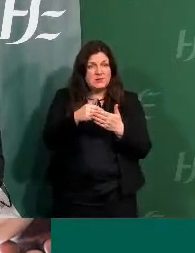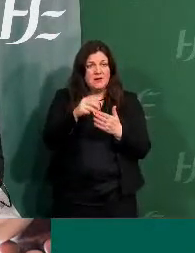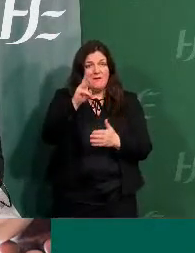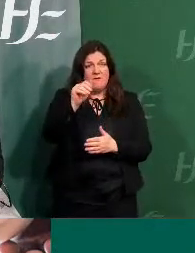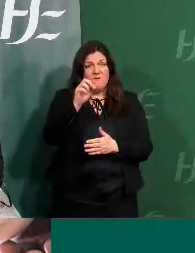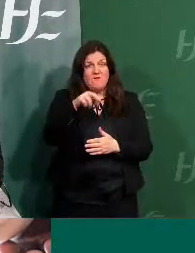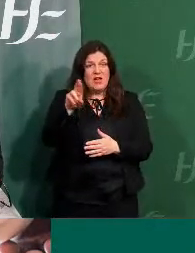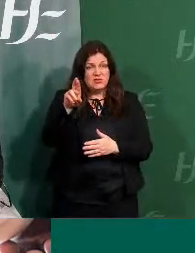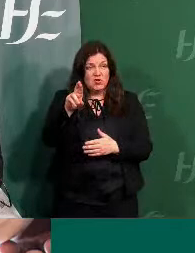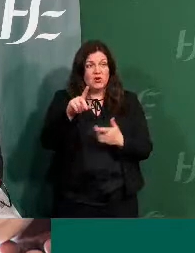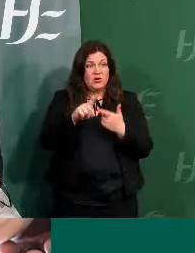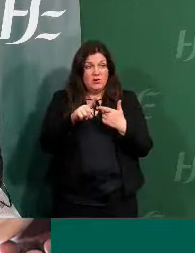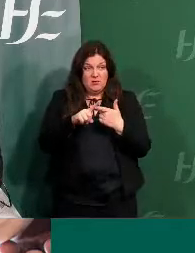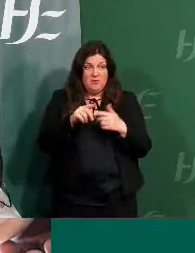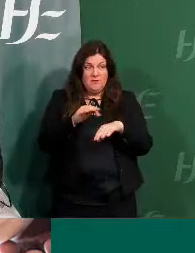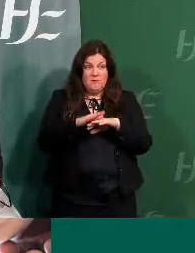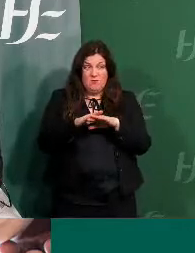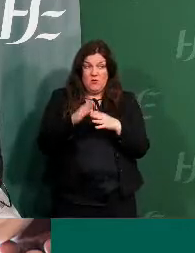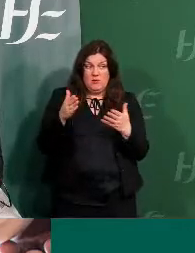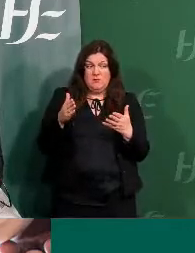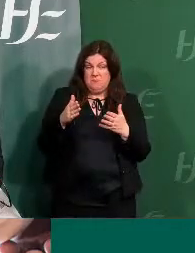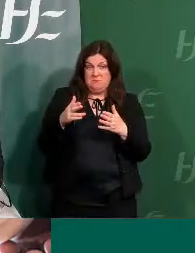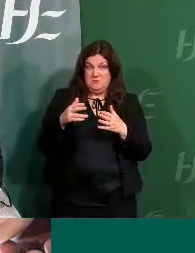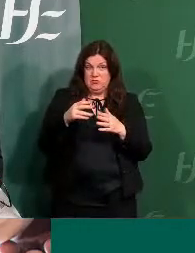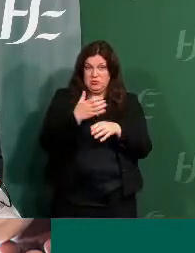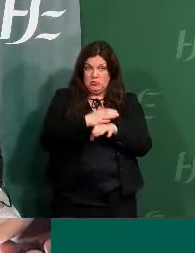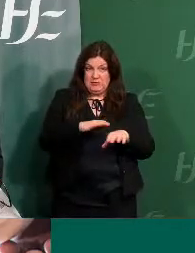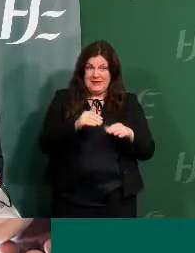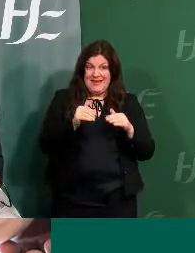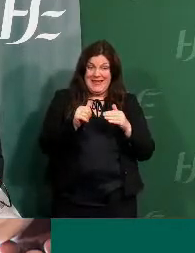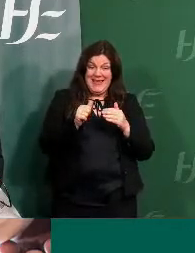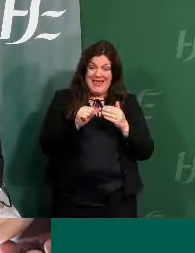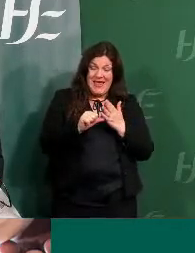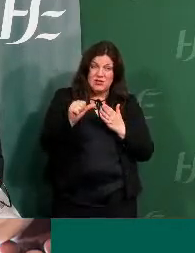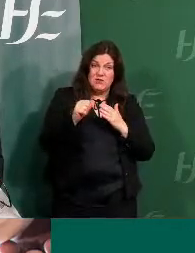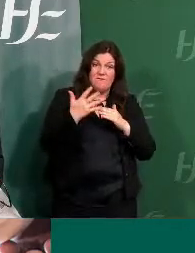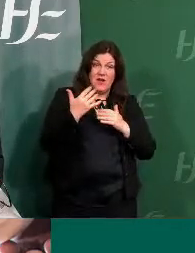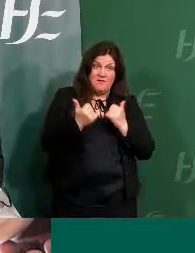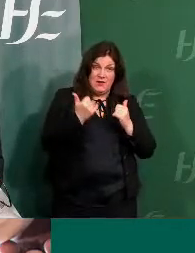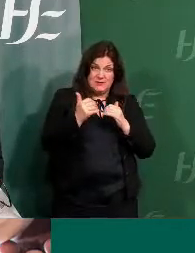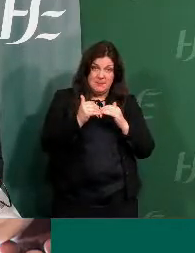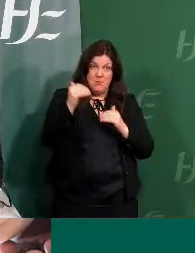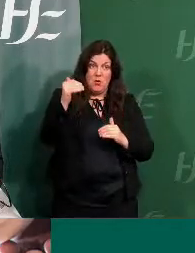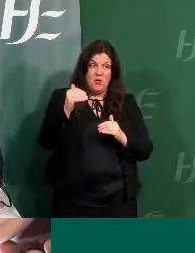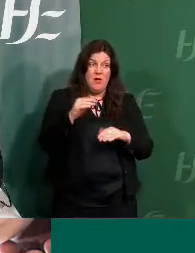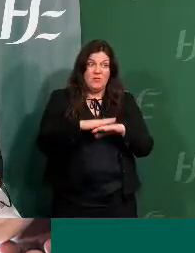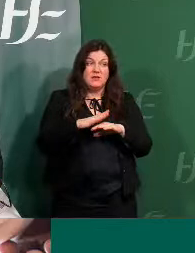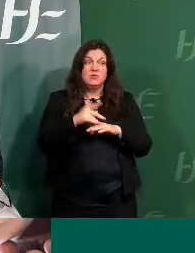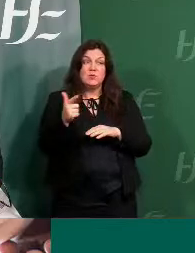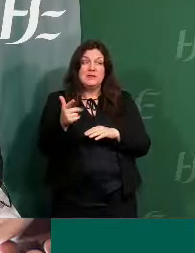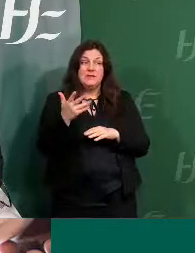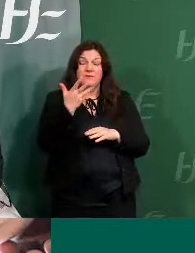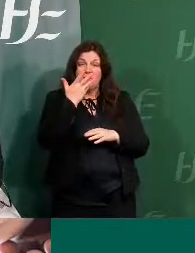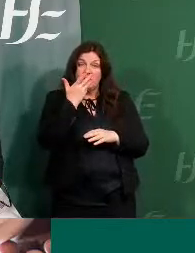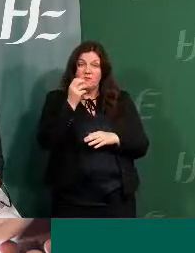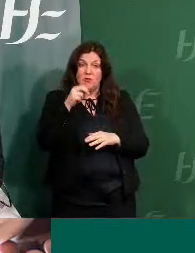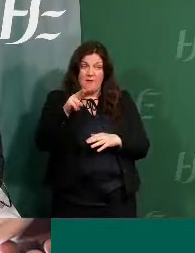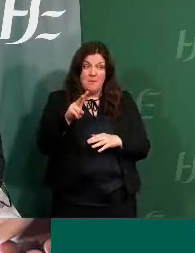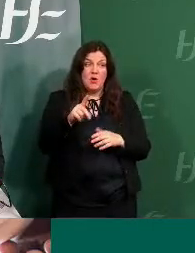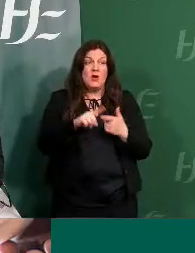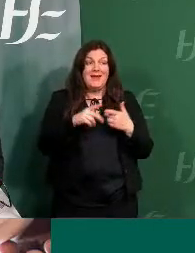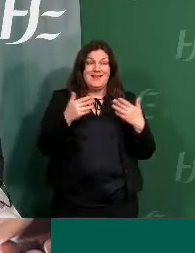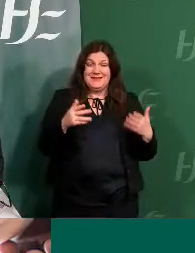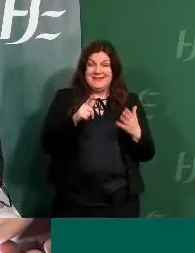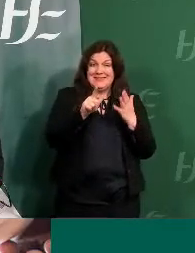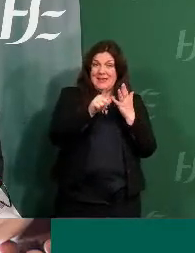for children aged 5 to 11 years only on the 25th of November. And on the 7th of December, NIAC recommended its use in Ireland.